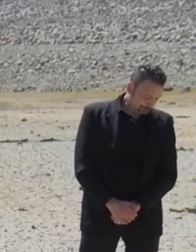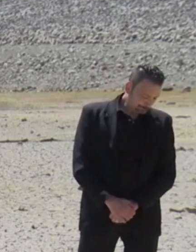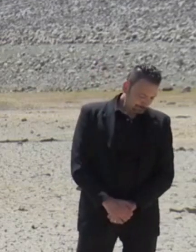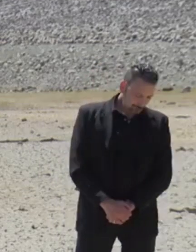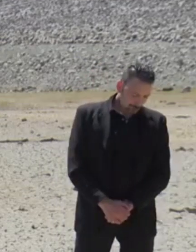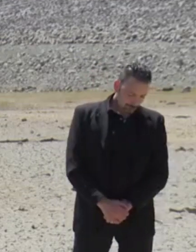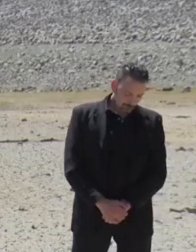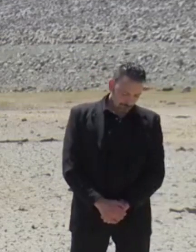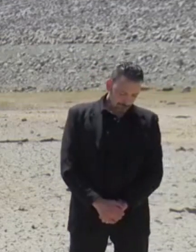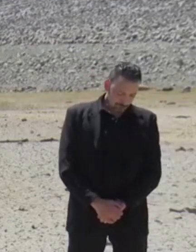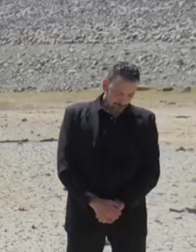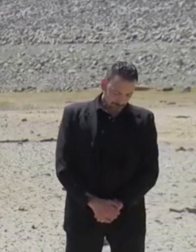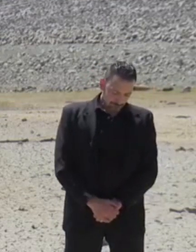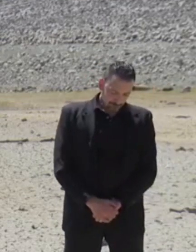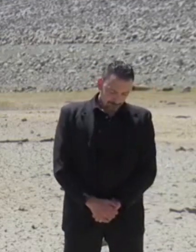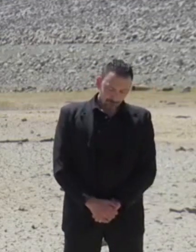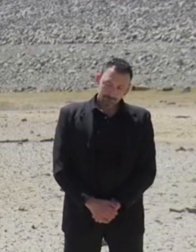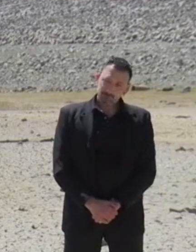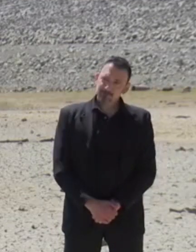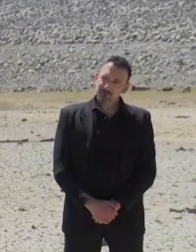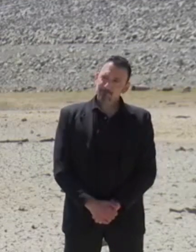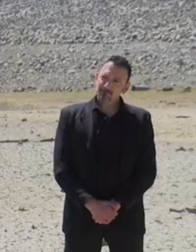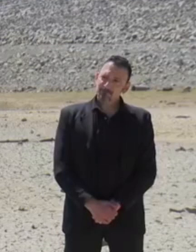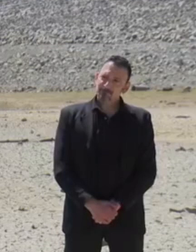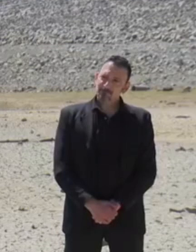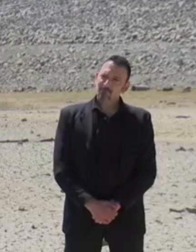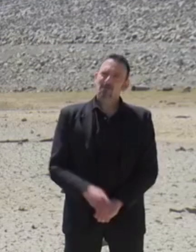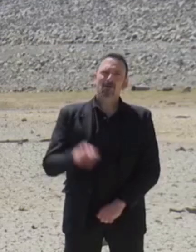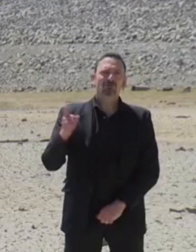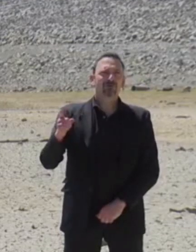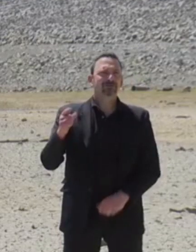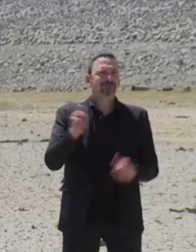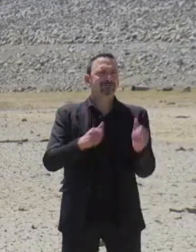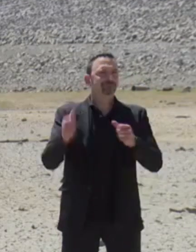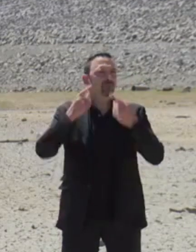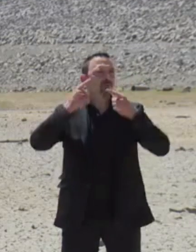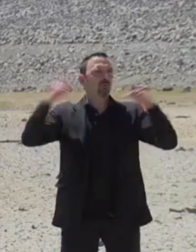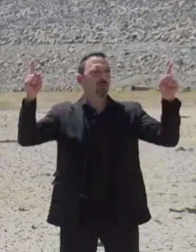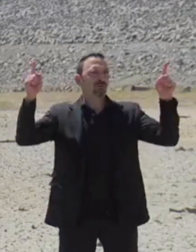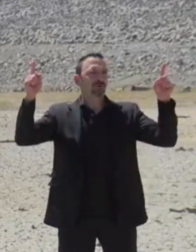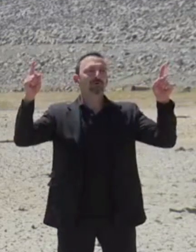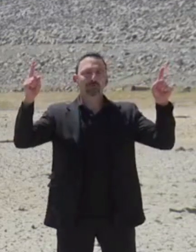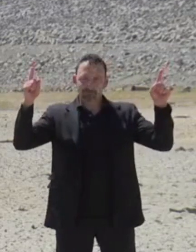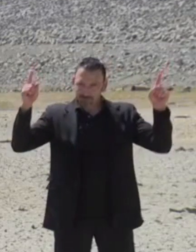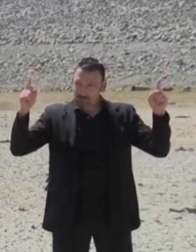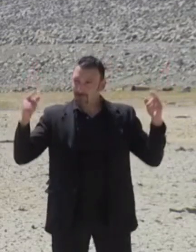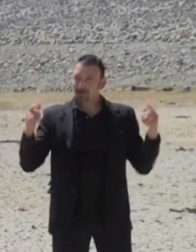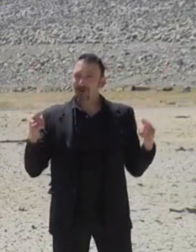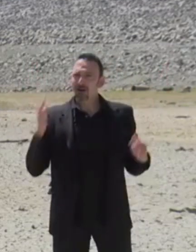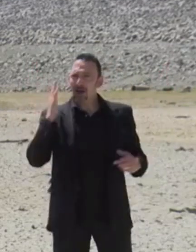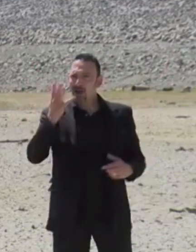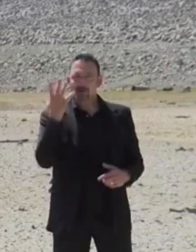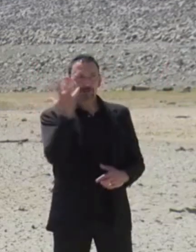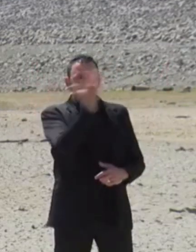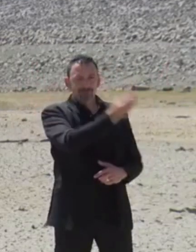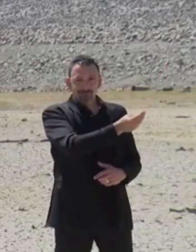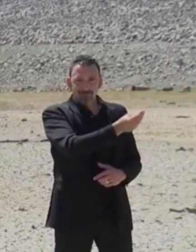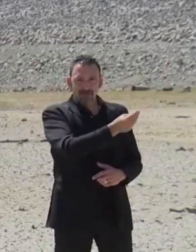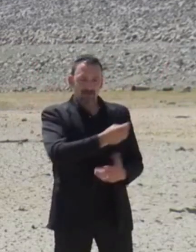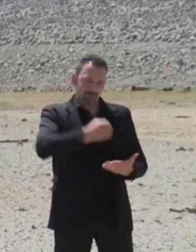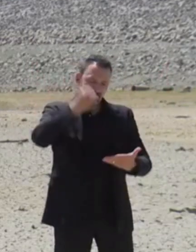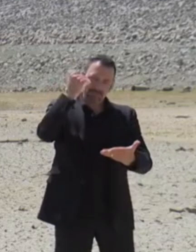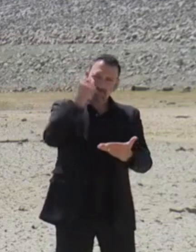So this executive order will go out and officially be